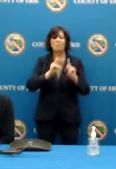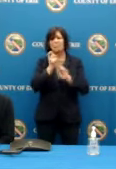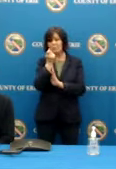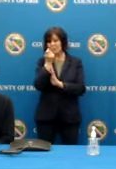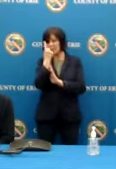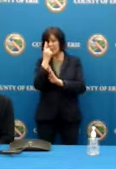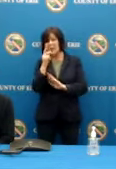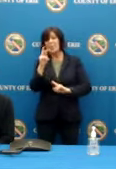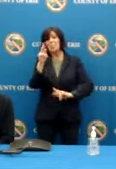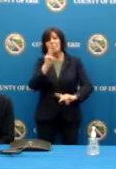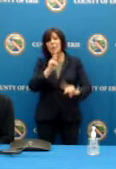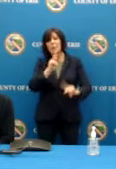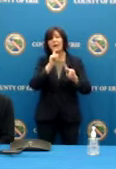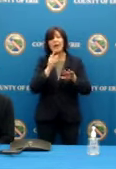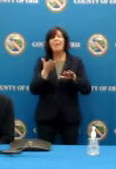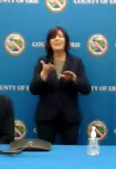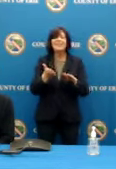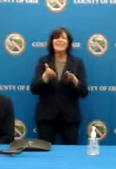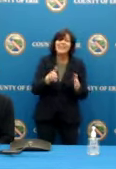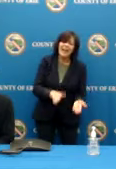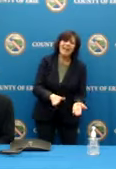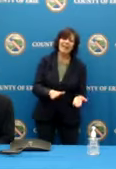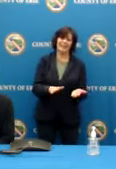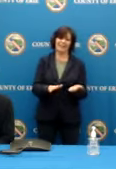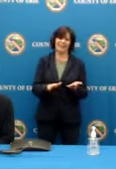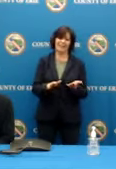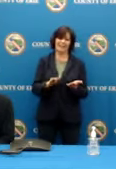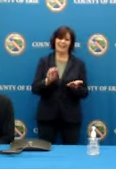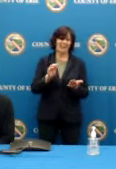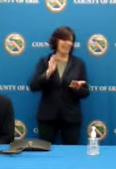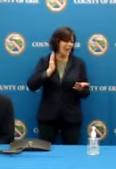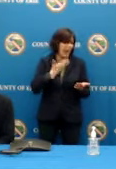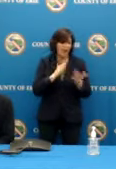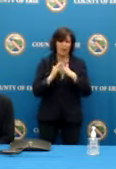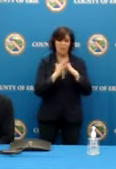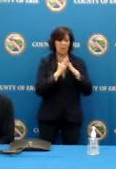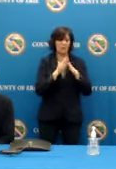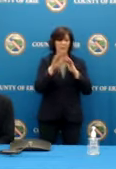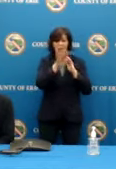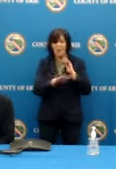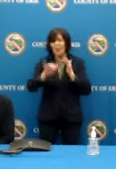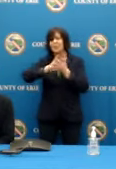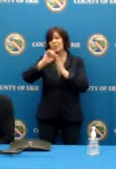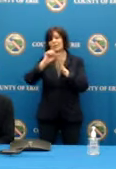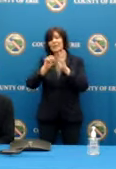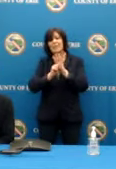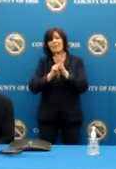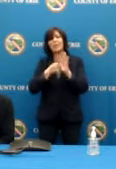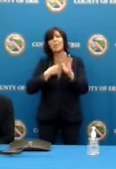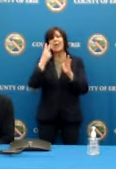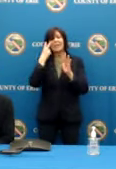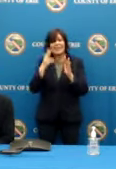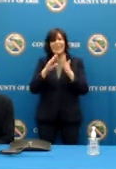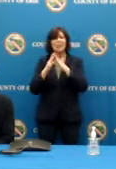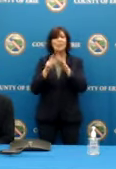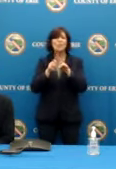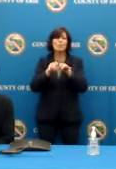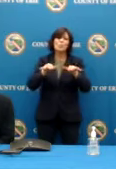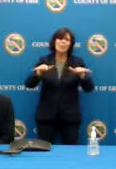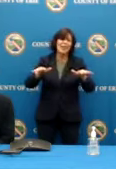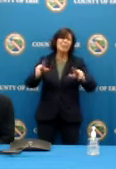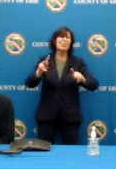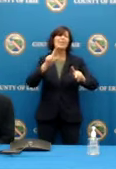people dying from this in our community across New York State. We are seeing community spread of individuals who are